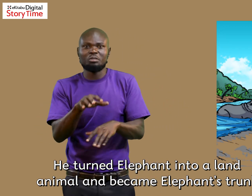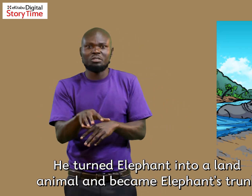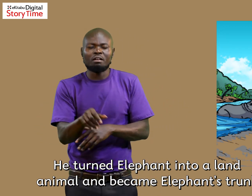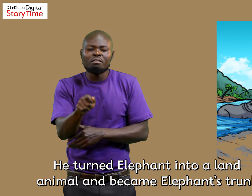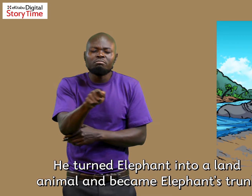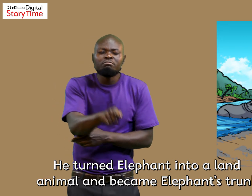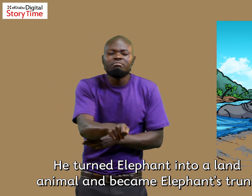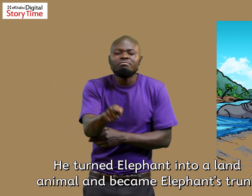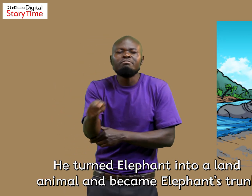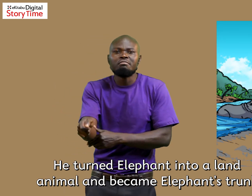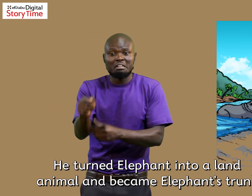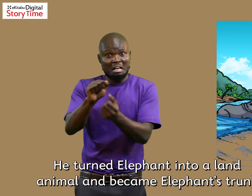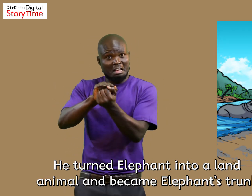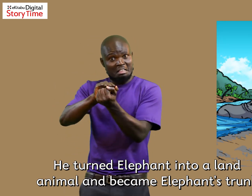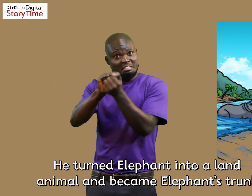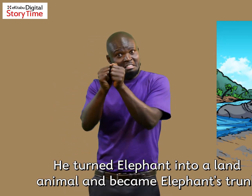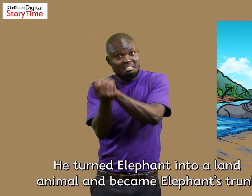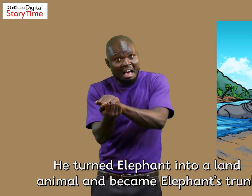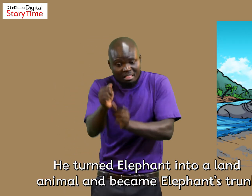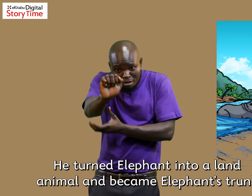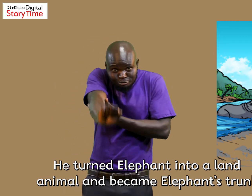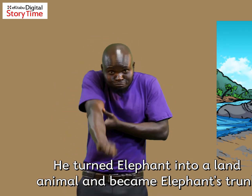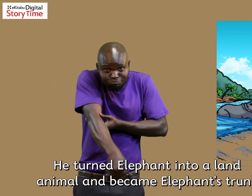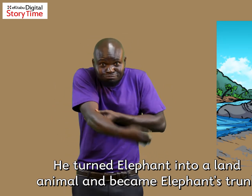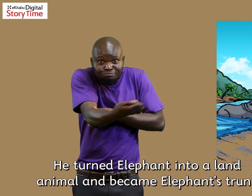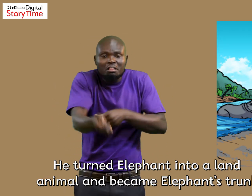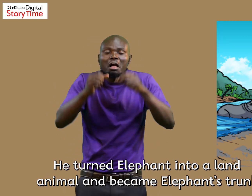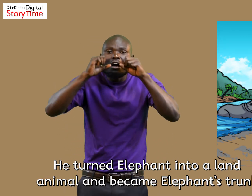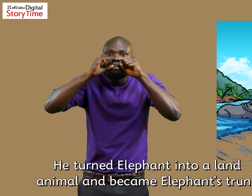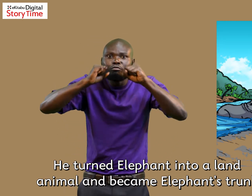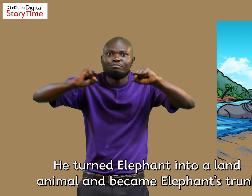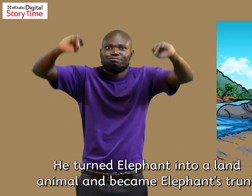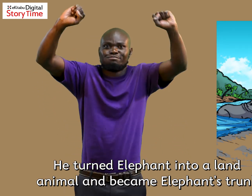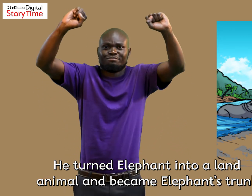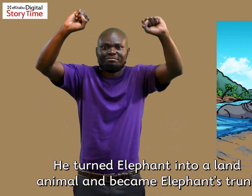He turned Elephant into a land animal and became Elephant's trunk.